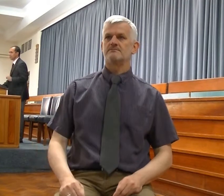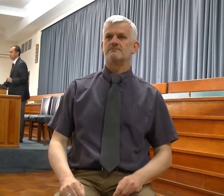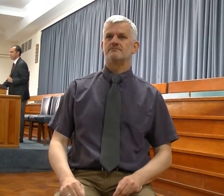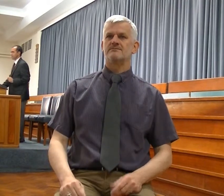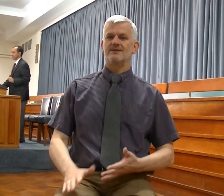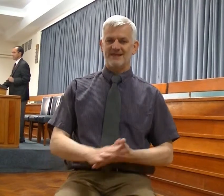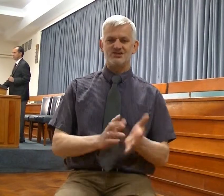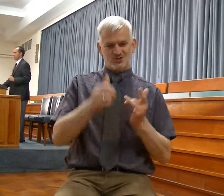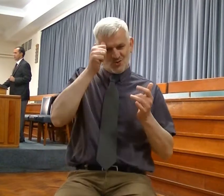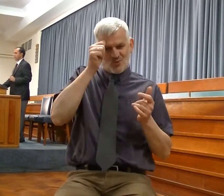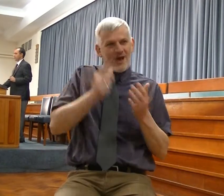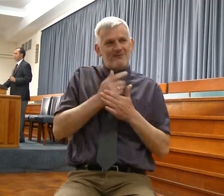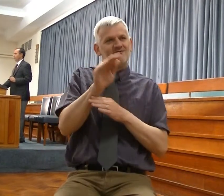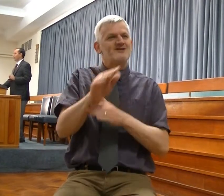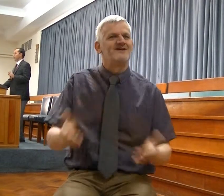to happen to him.